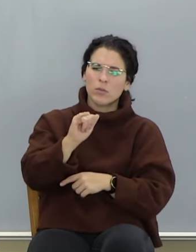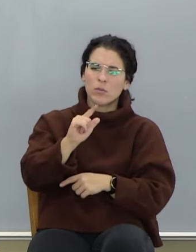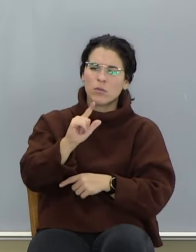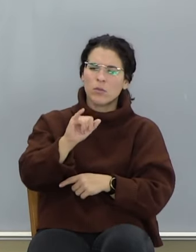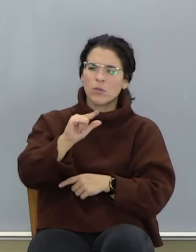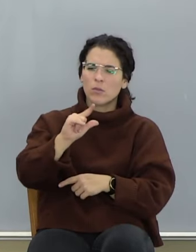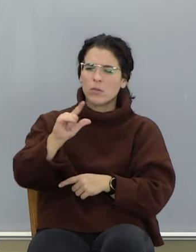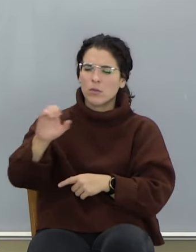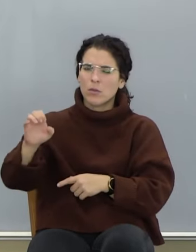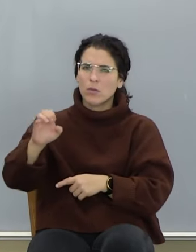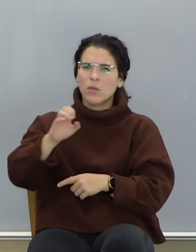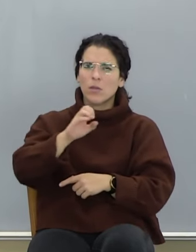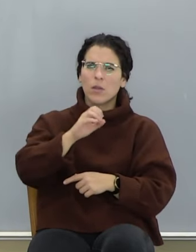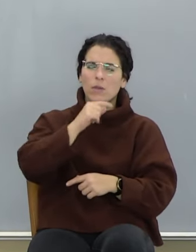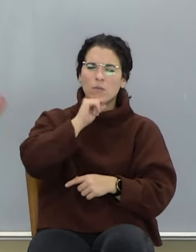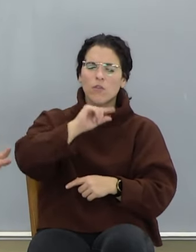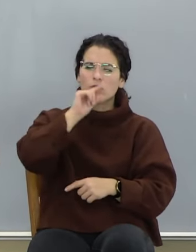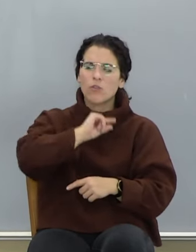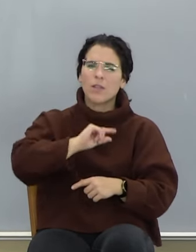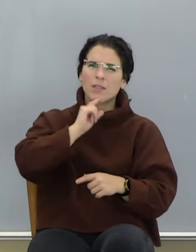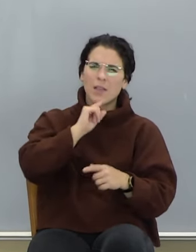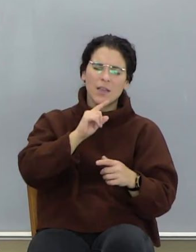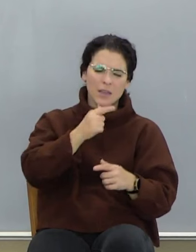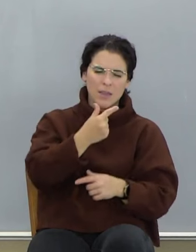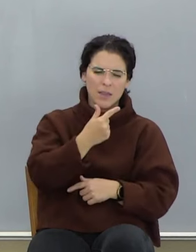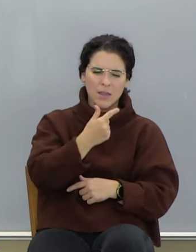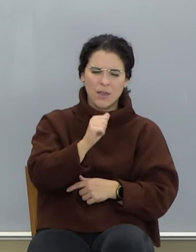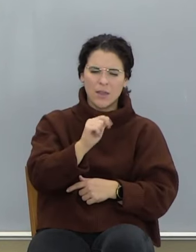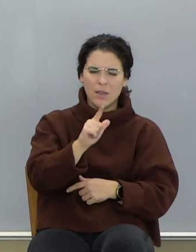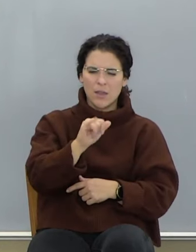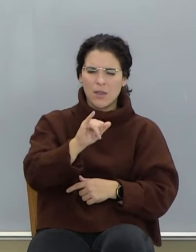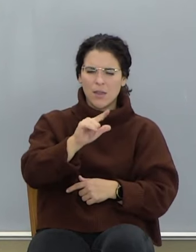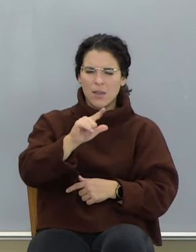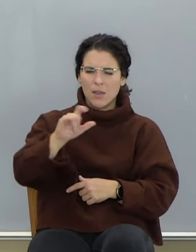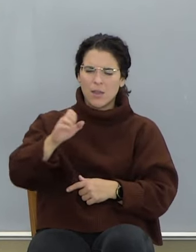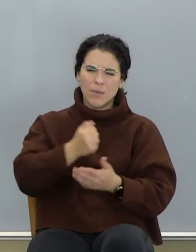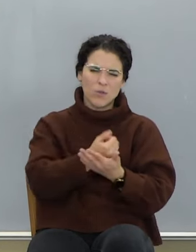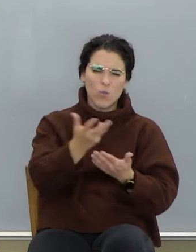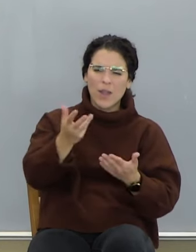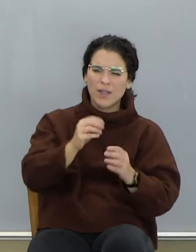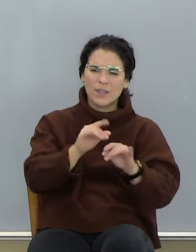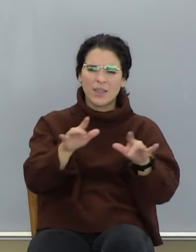means wasteland. It means filth. It means dirt.